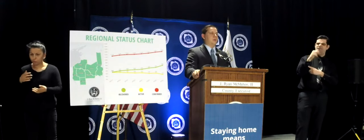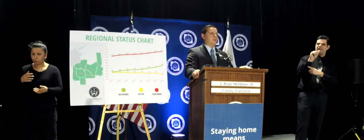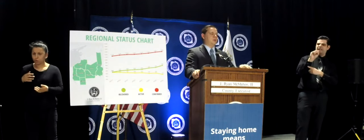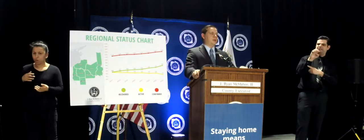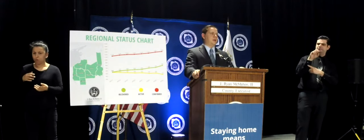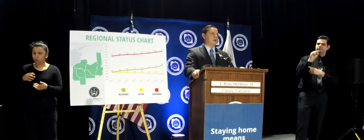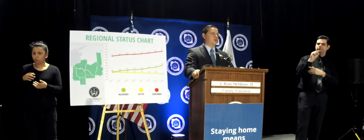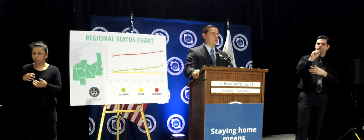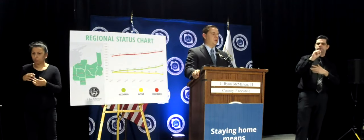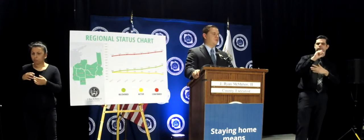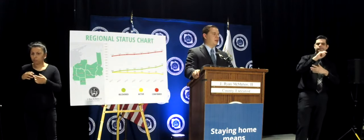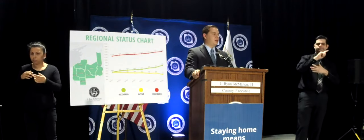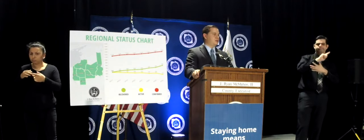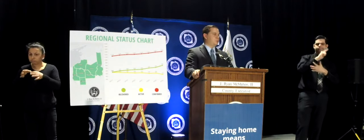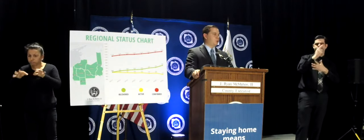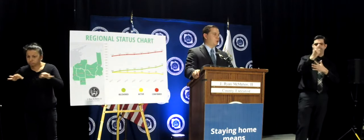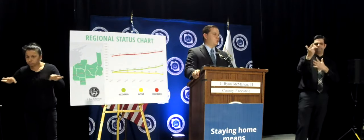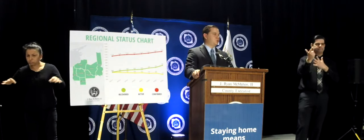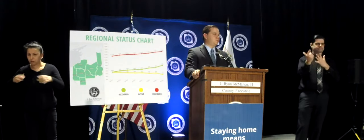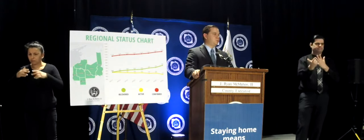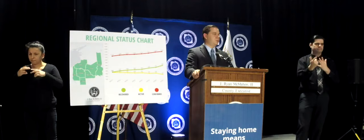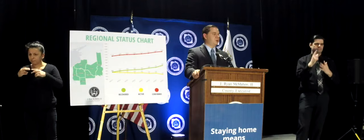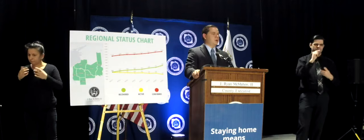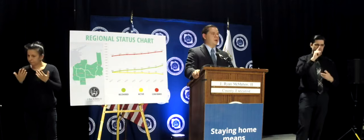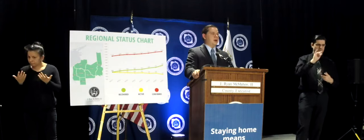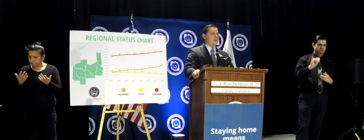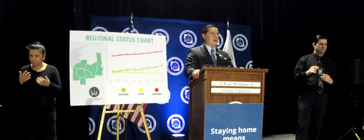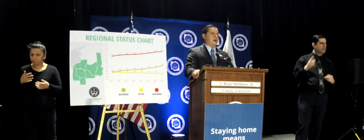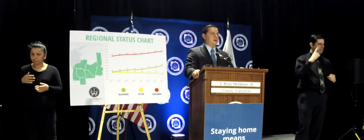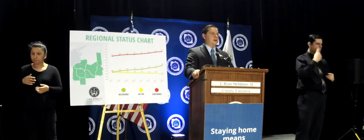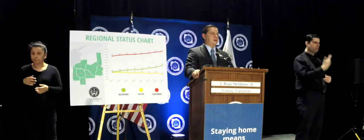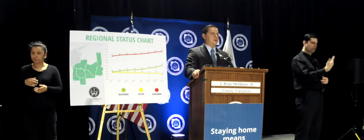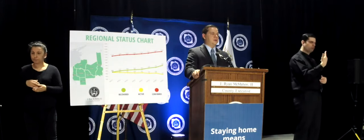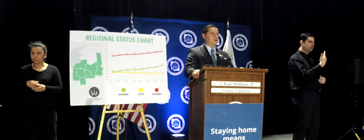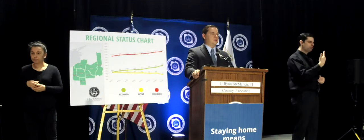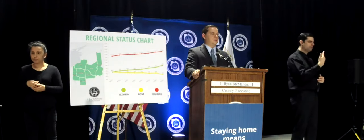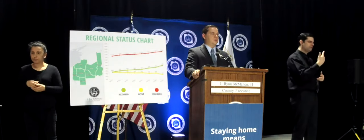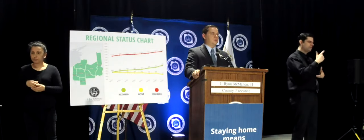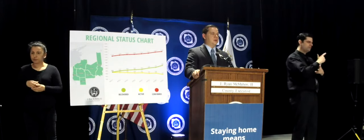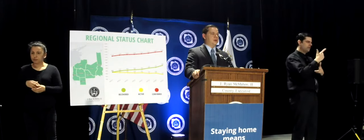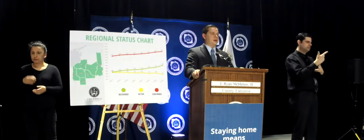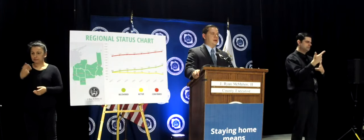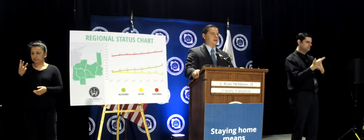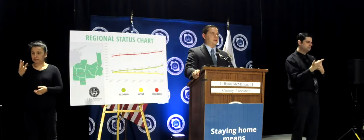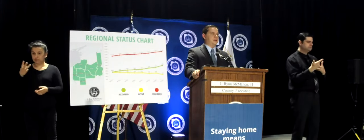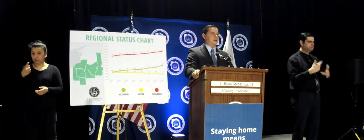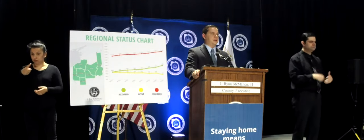at probably a 3-phased approach, and then you